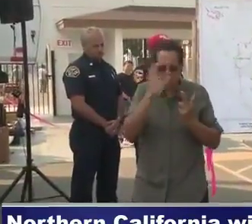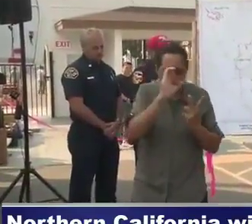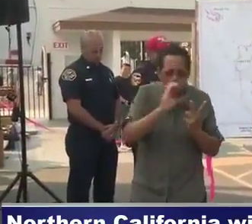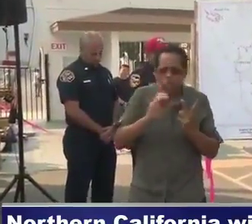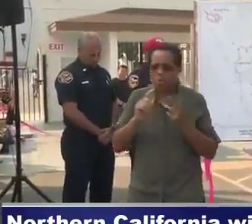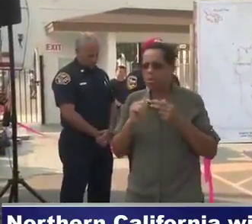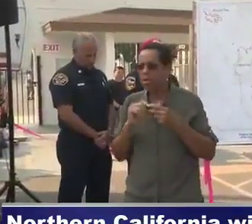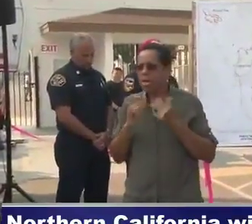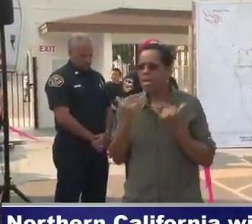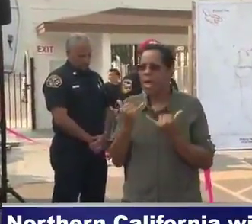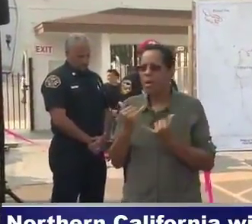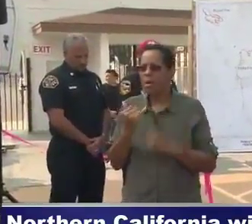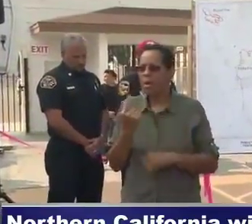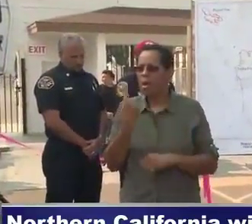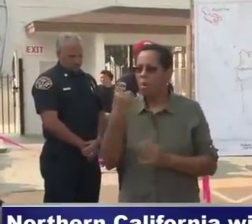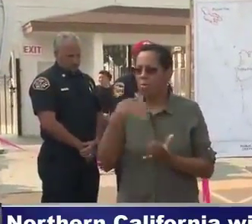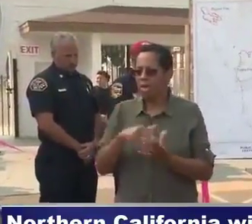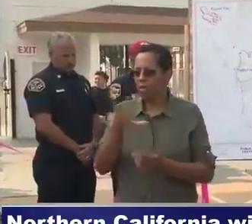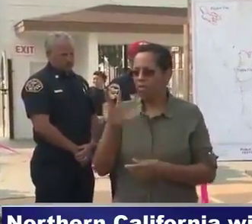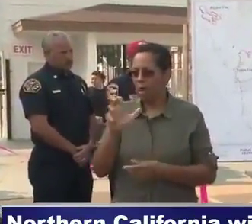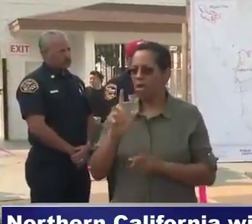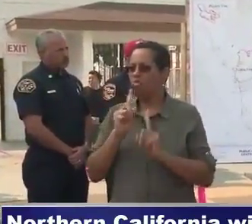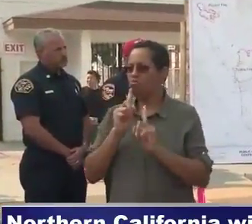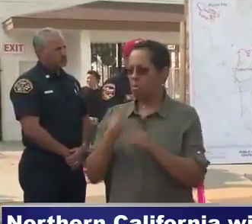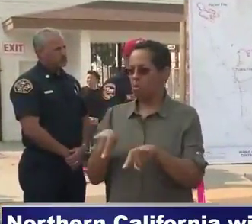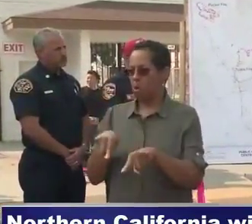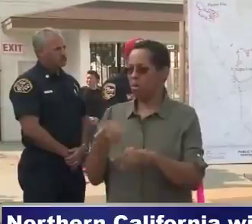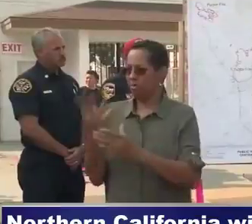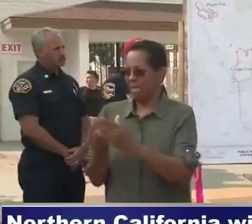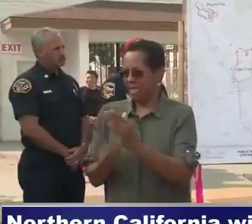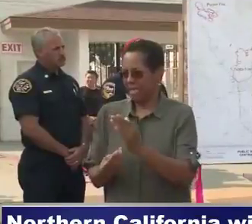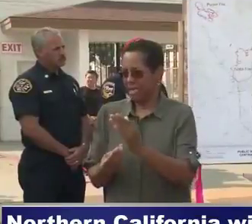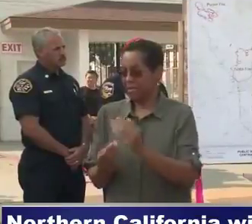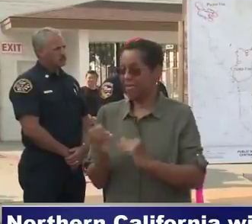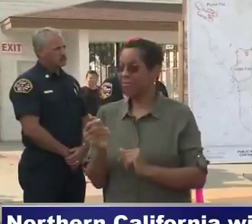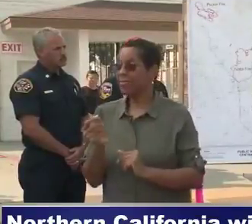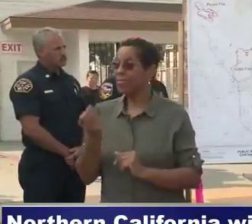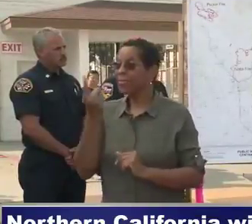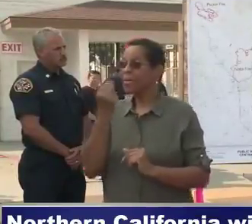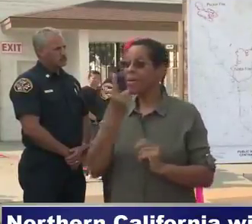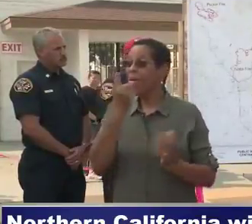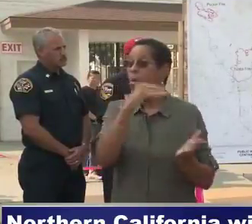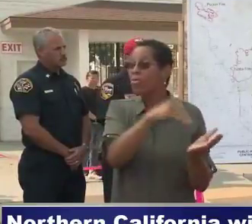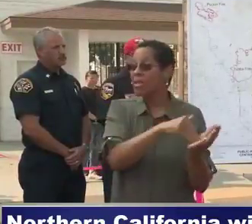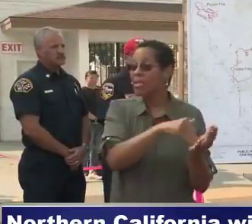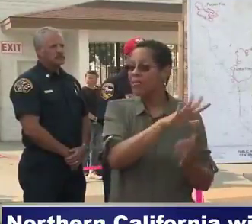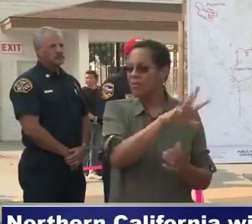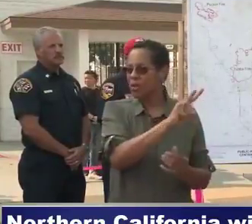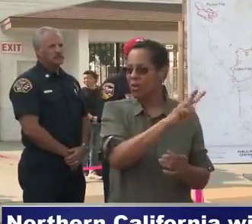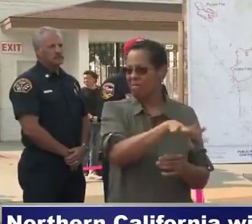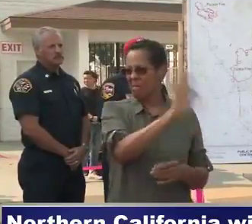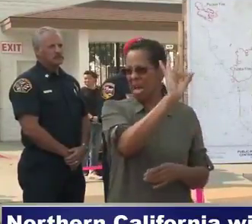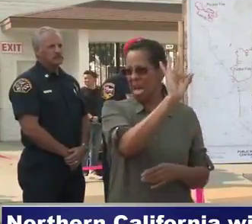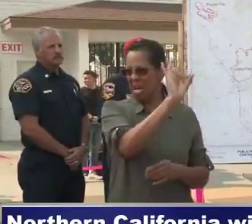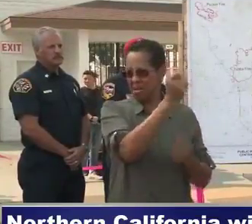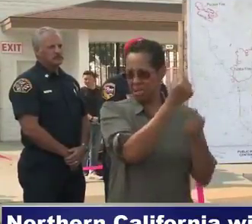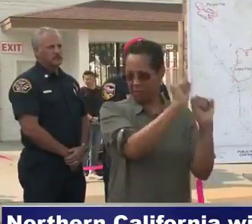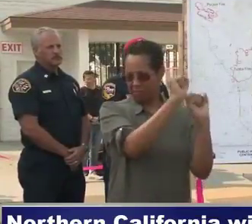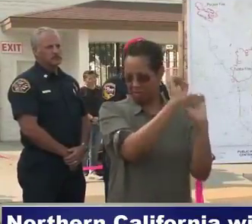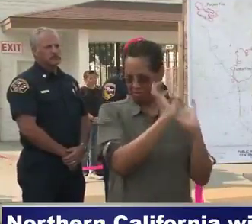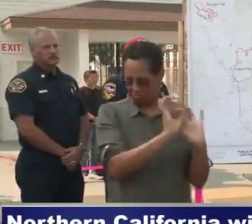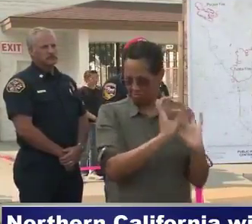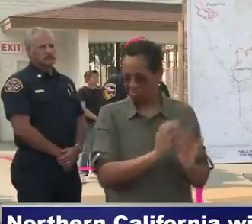is 1,308 total reports in. 1,052 of those have been located safe. 256